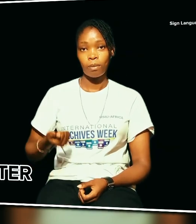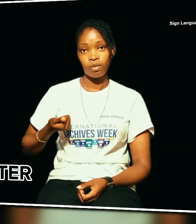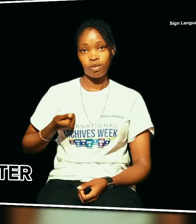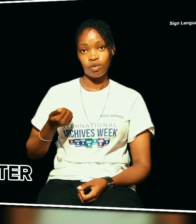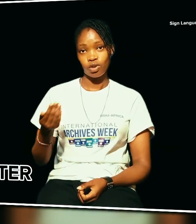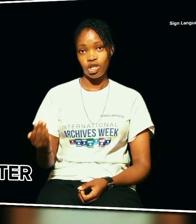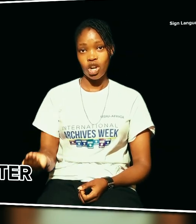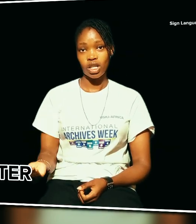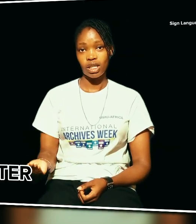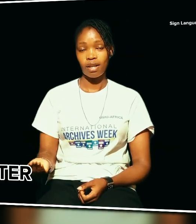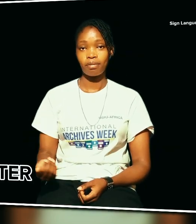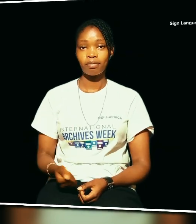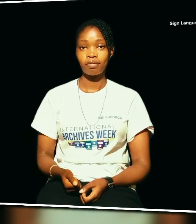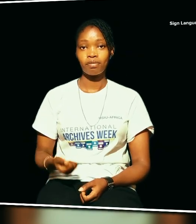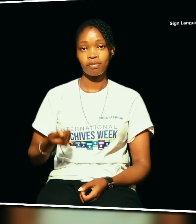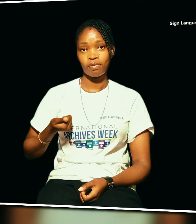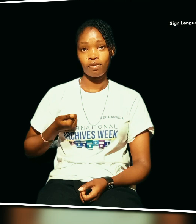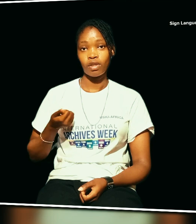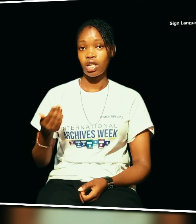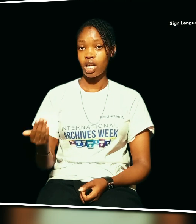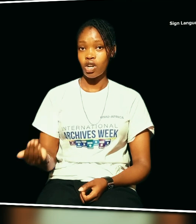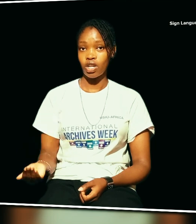daughter, daughter,